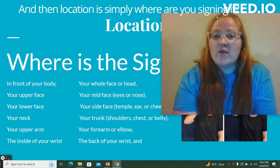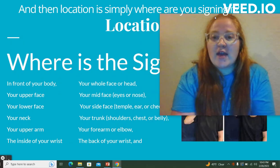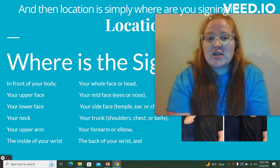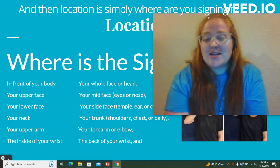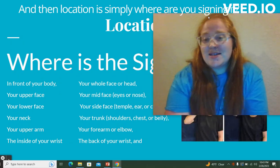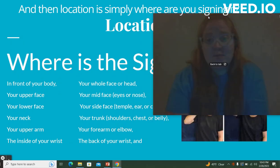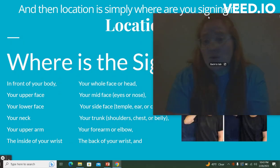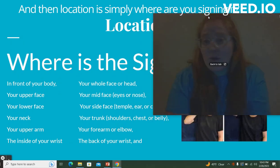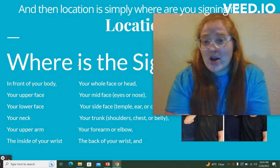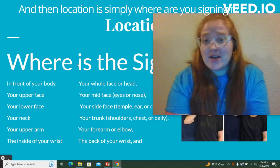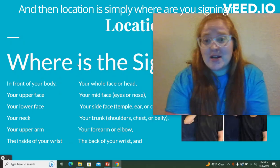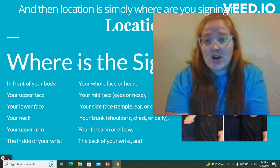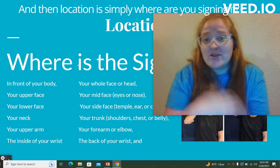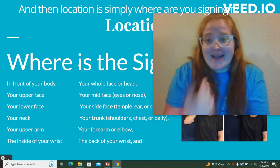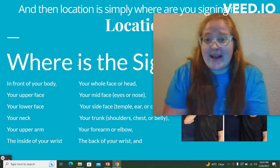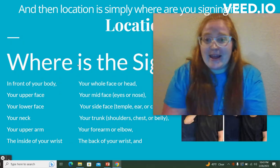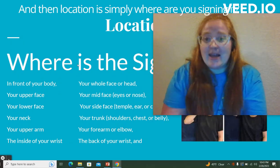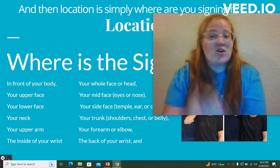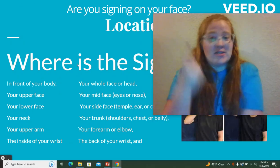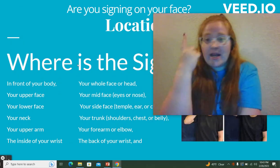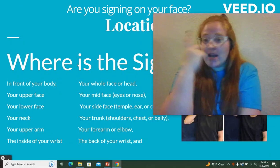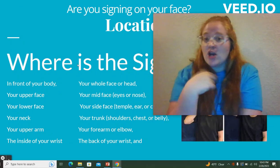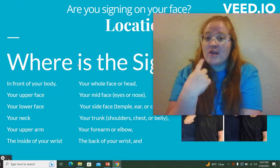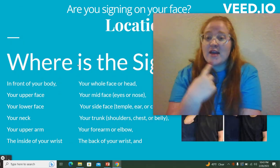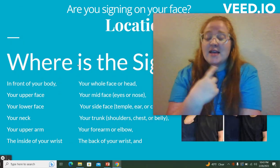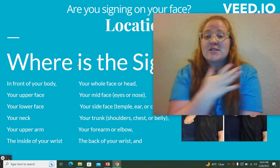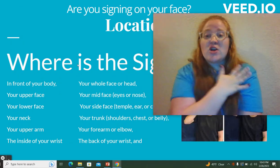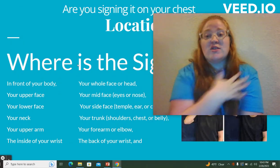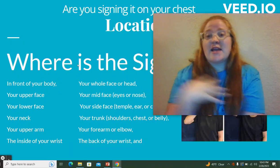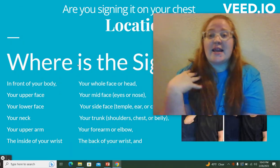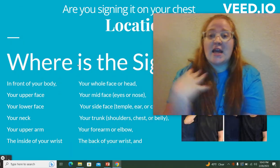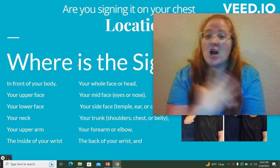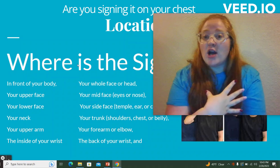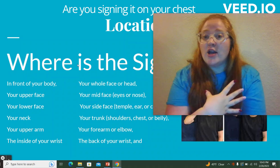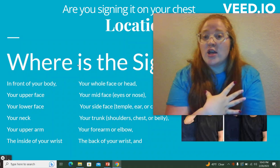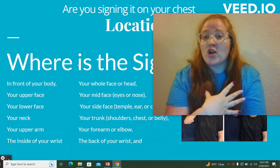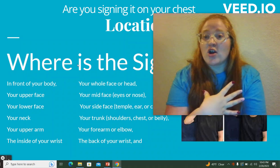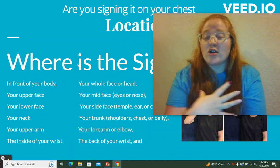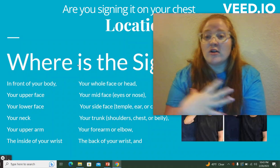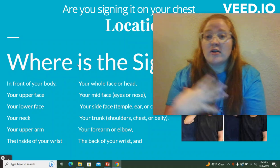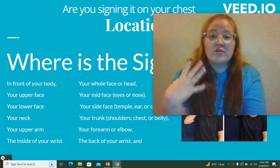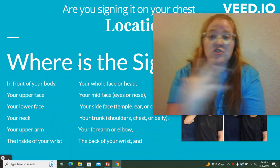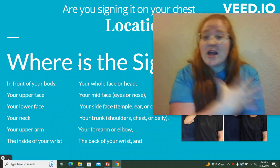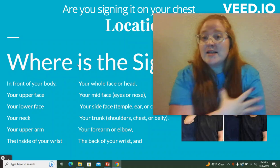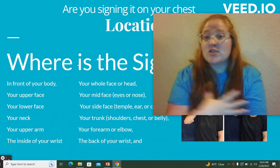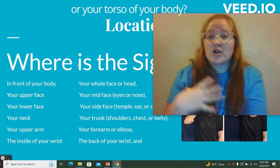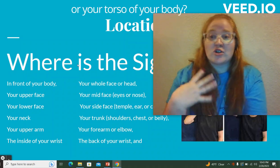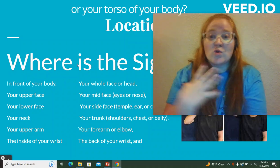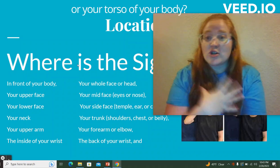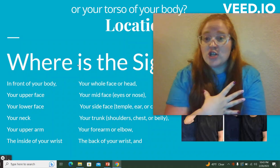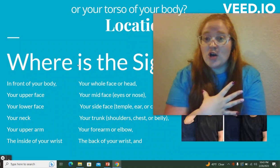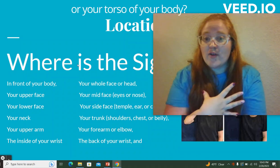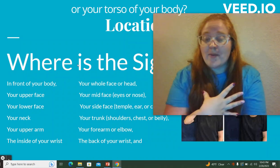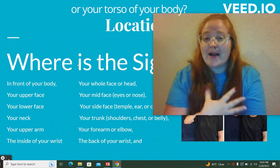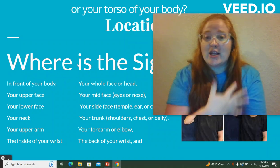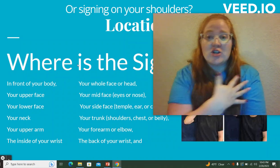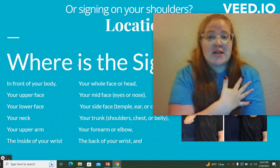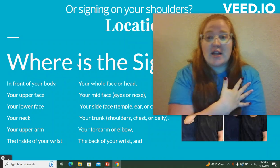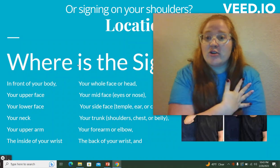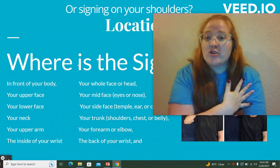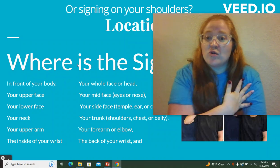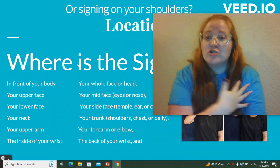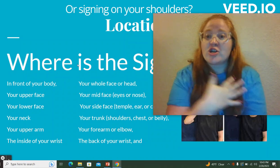And then location is simply, where are you signing it? Are you signing it on your face? Are you signing it on your chest or your torso of your